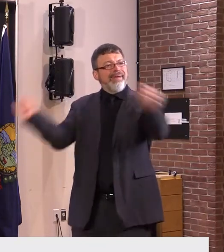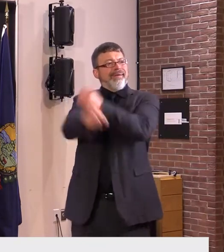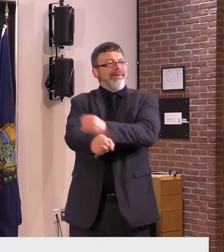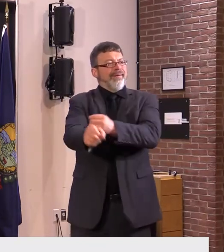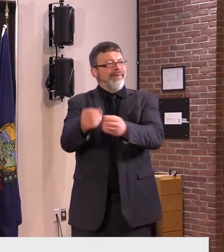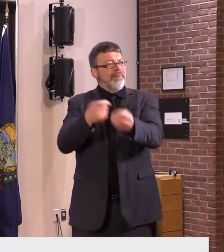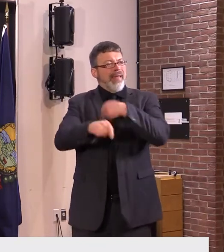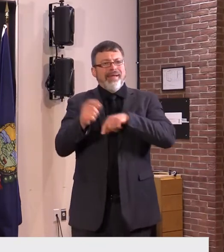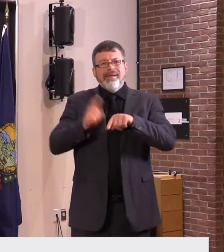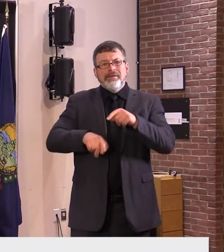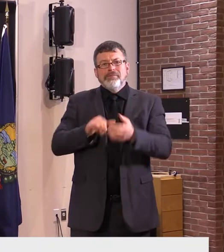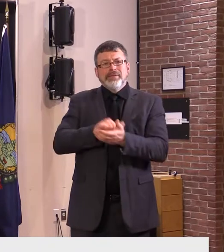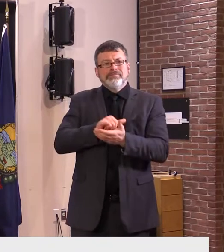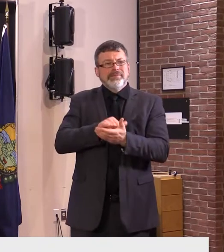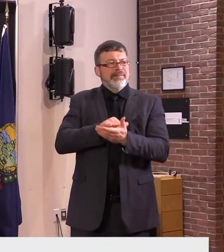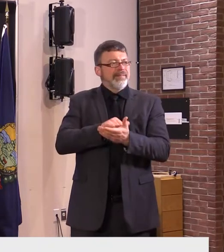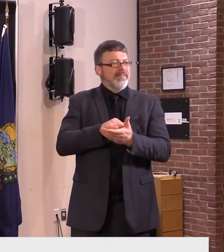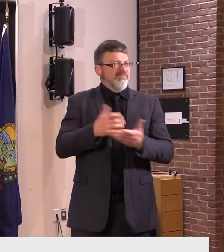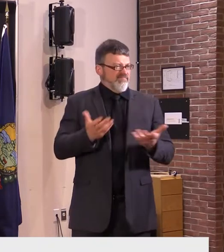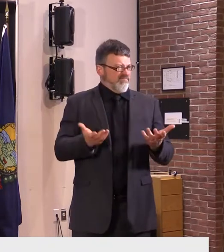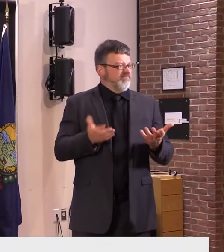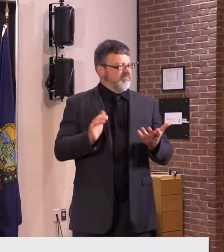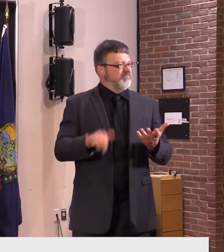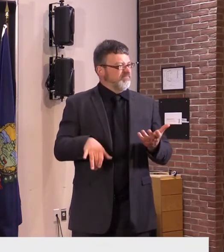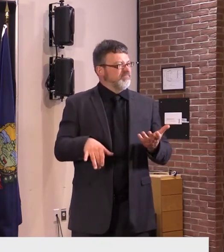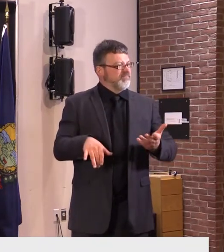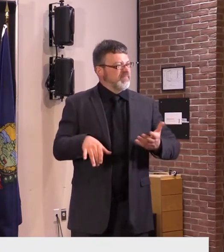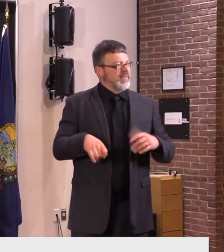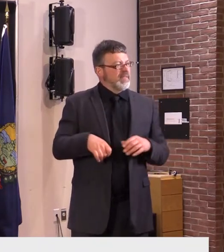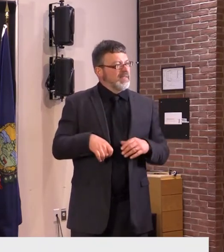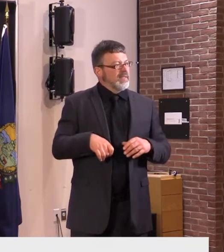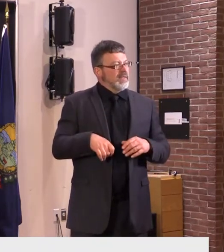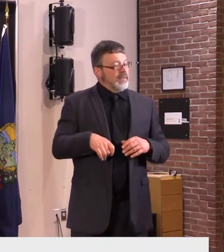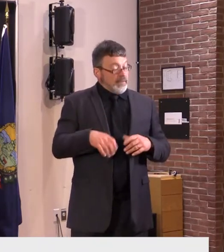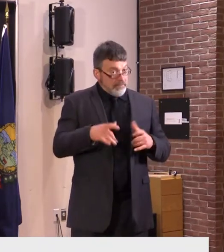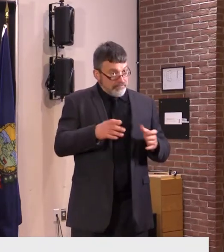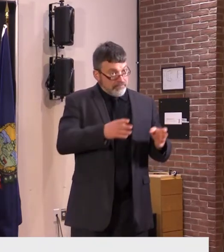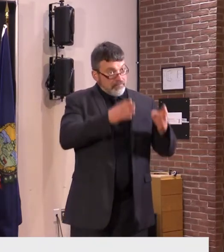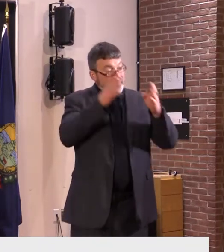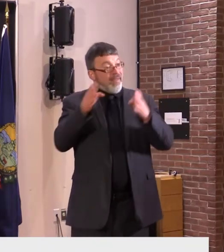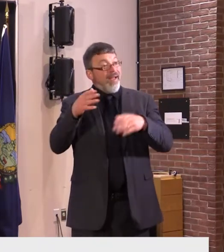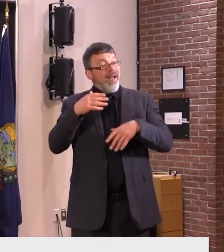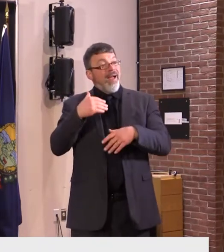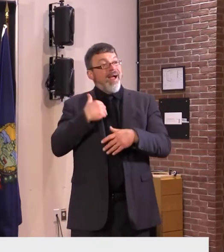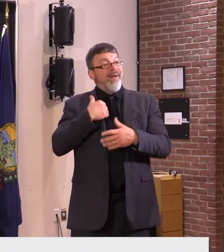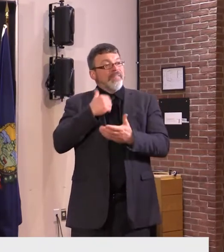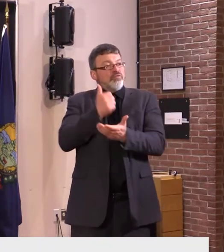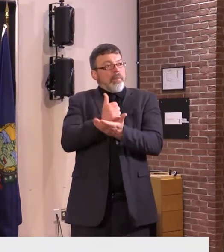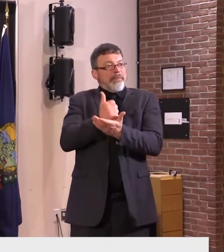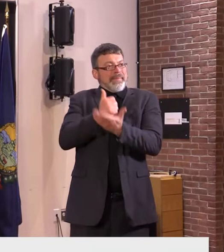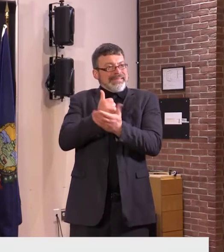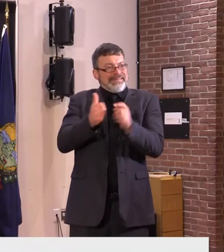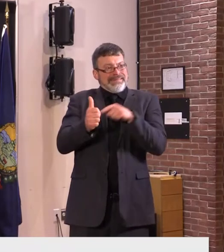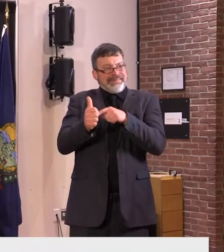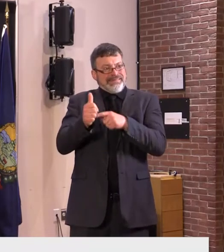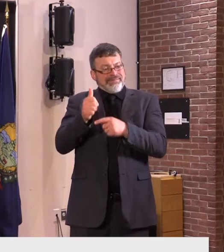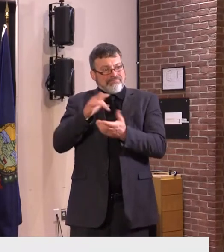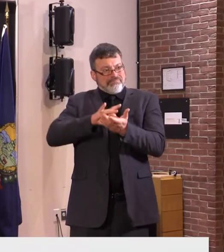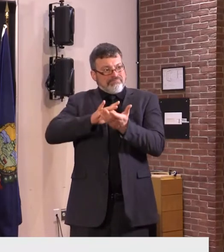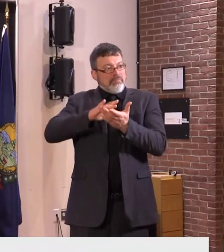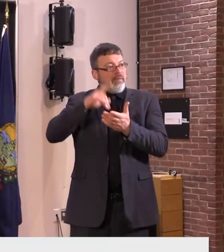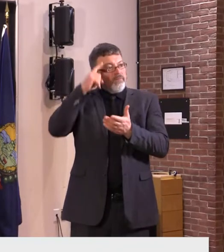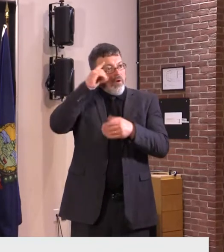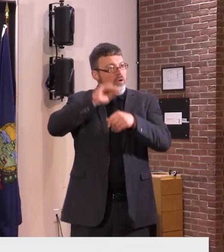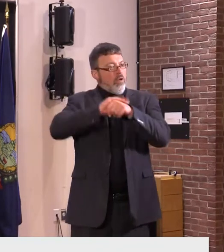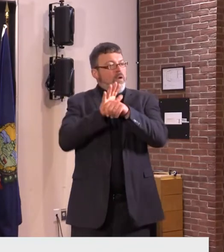So my first update is on Paxlovid. We've been telling Vermonters regularly about this very effective antiviral pill for those